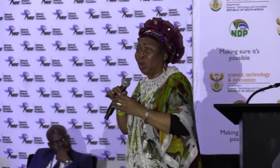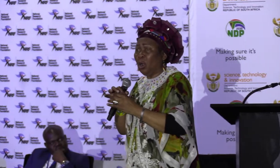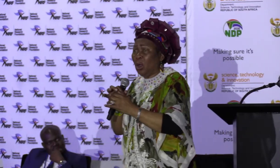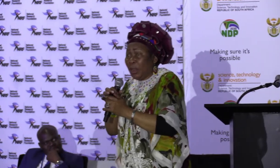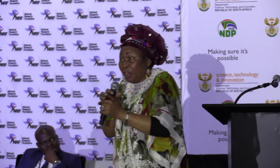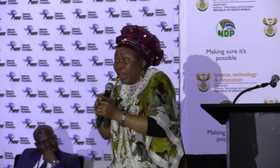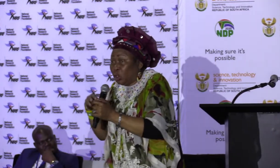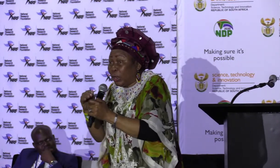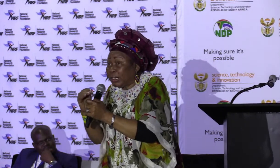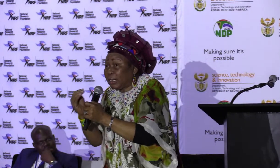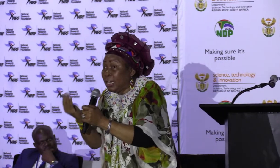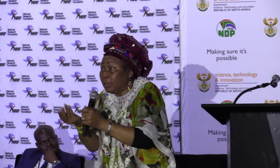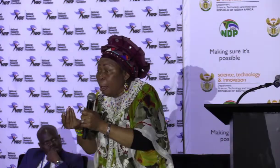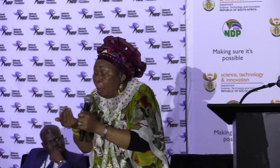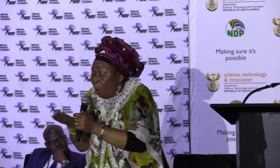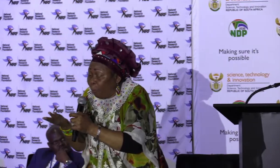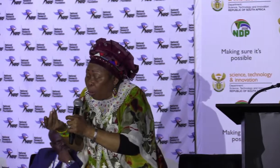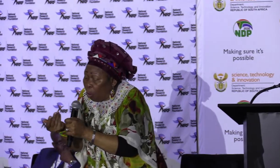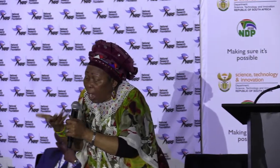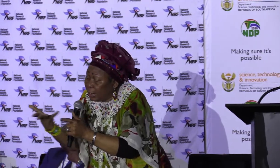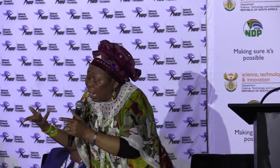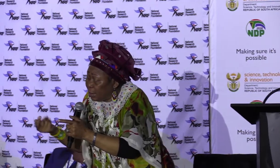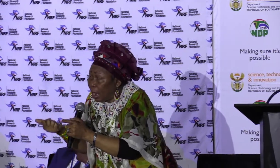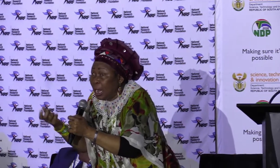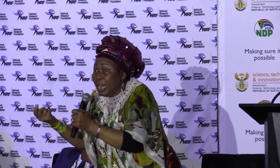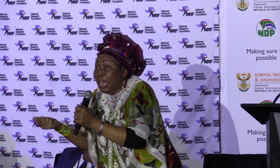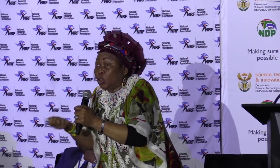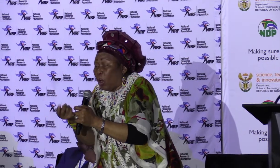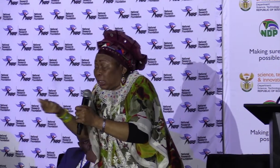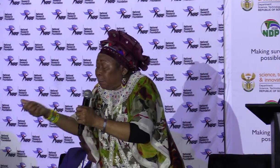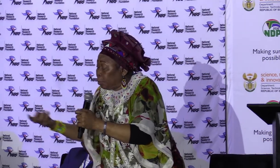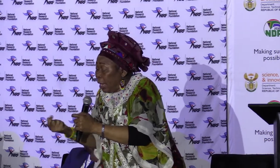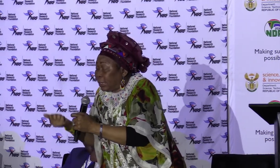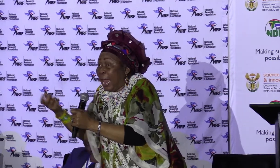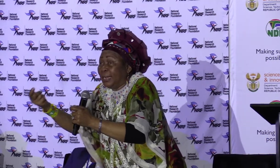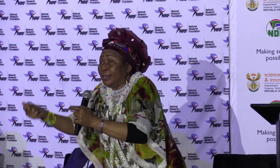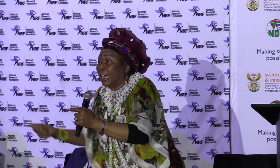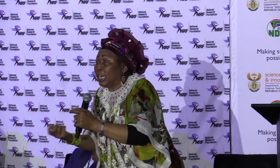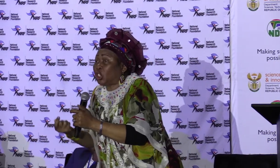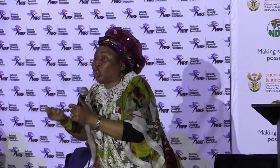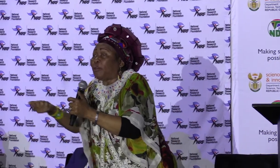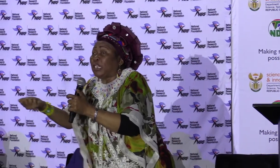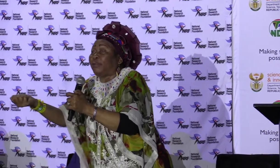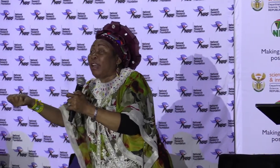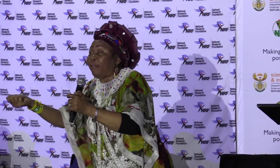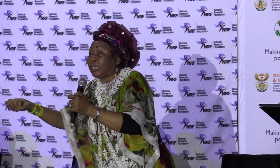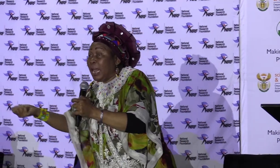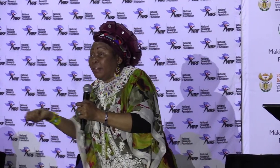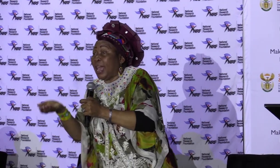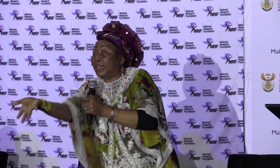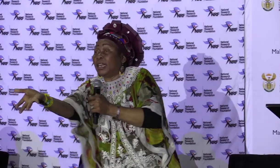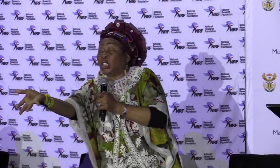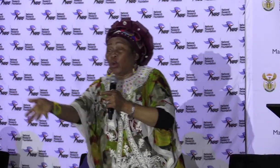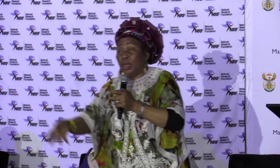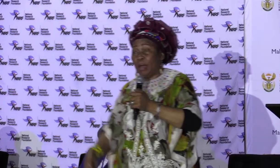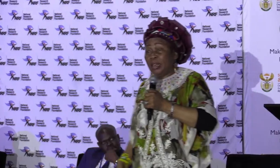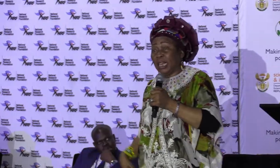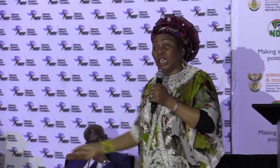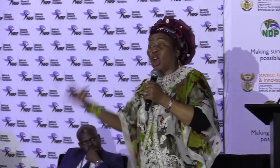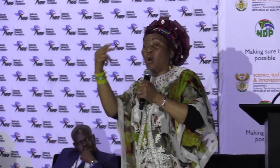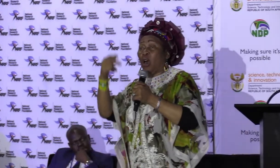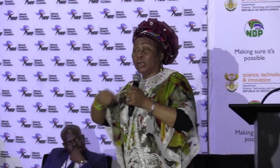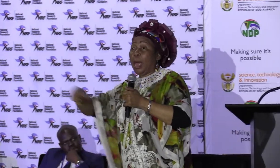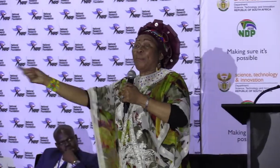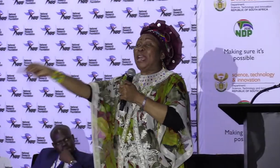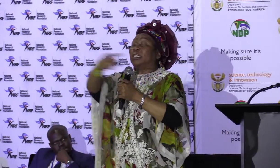my people. And then they took a skin of a wild animal. It was tanned and as soft as velvet. They handed it to him.